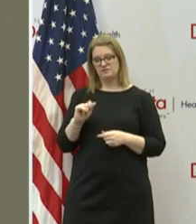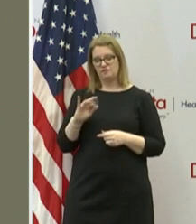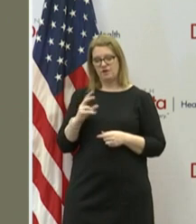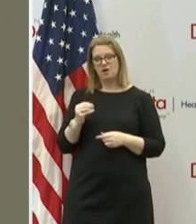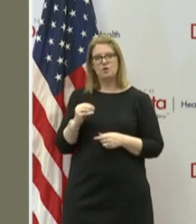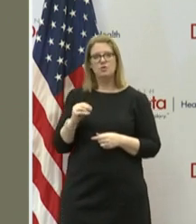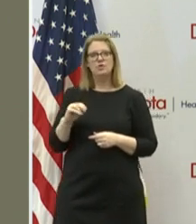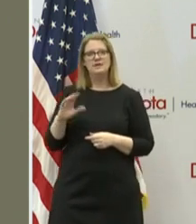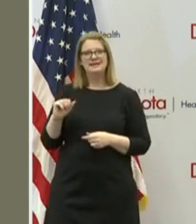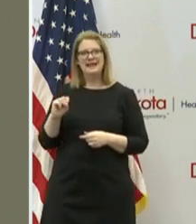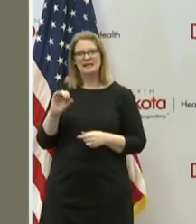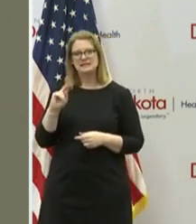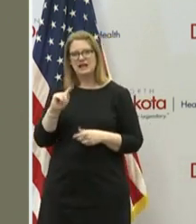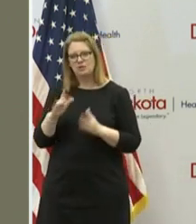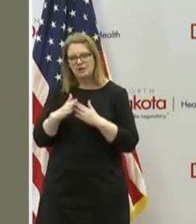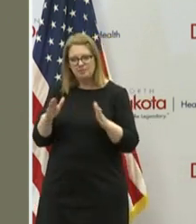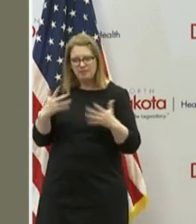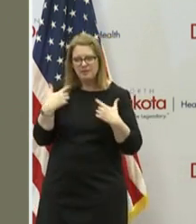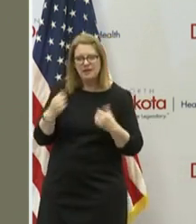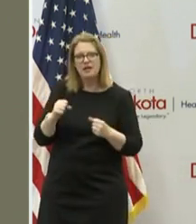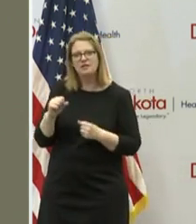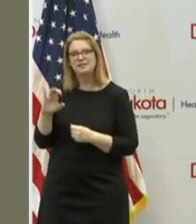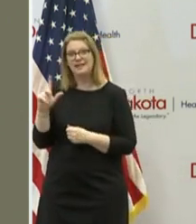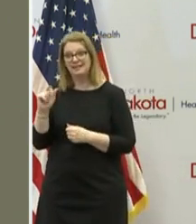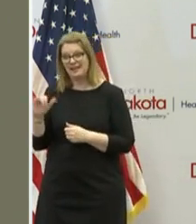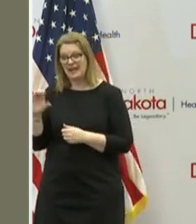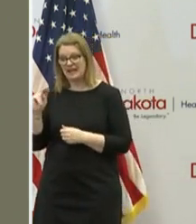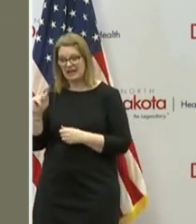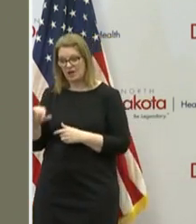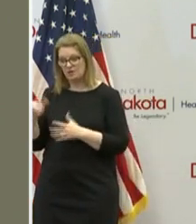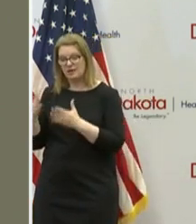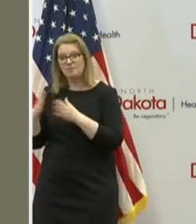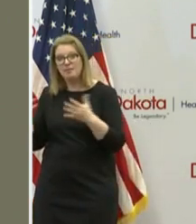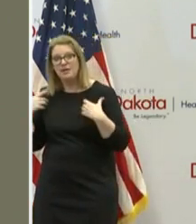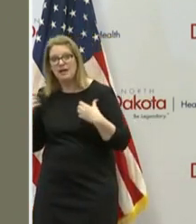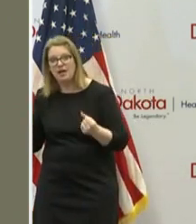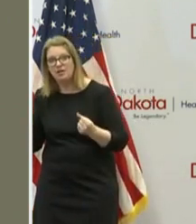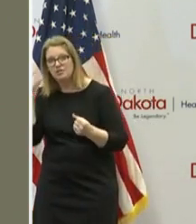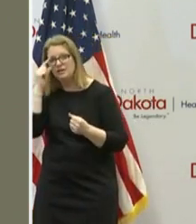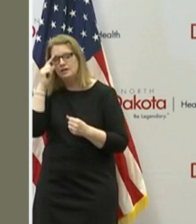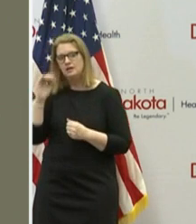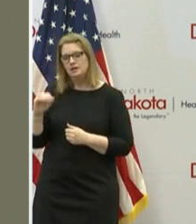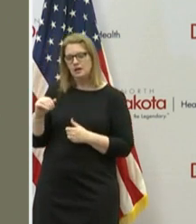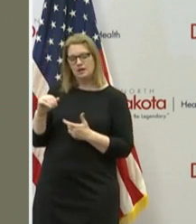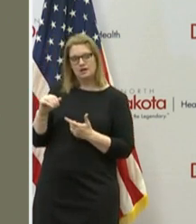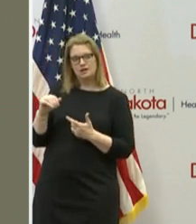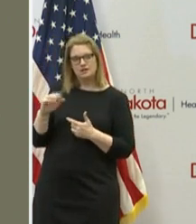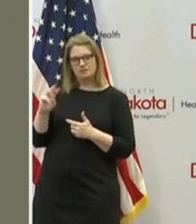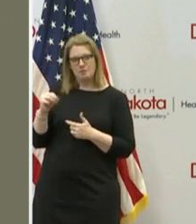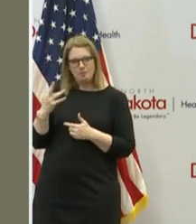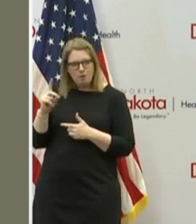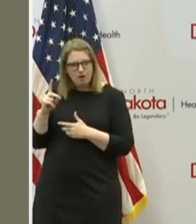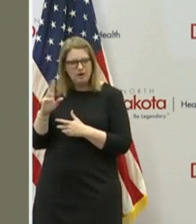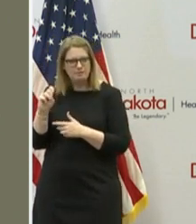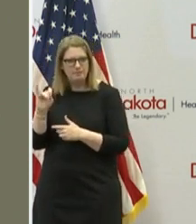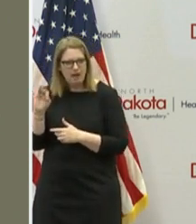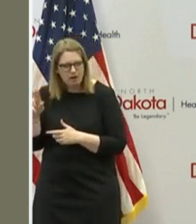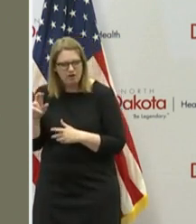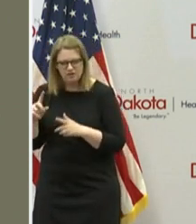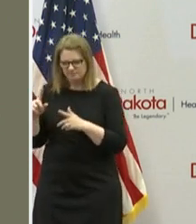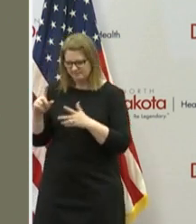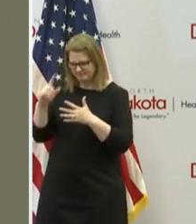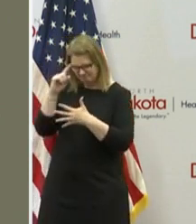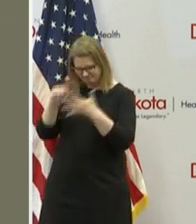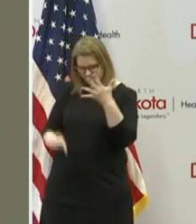Public Health, Mayor of Moorhead, the Clay County Public Health, all of the people in healthcare providers in the city, and